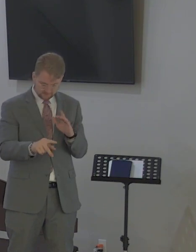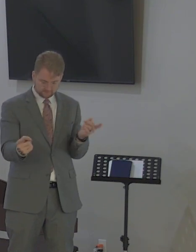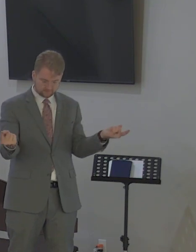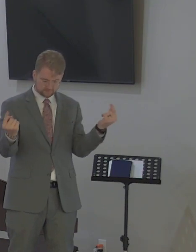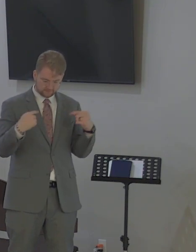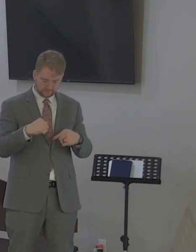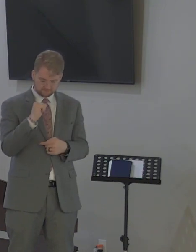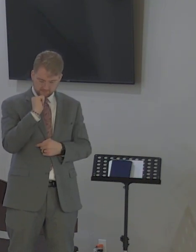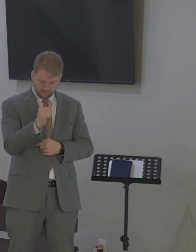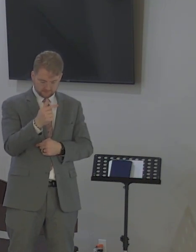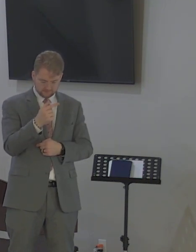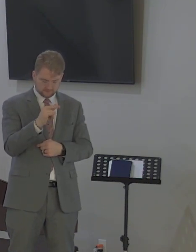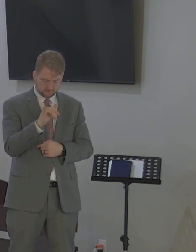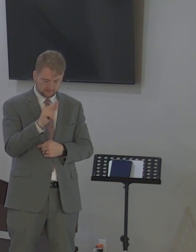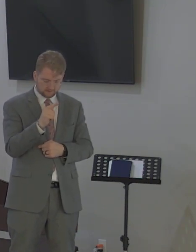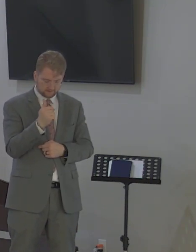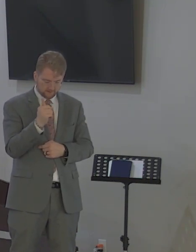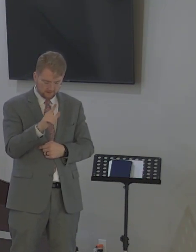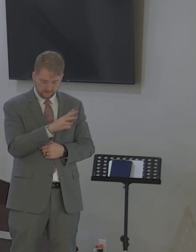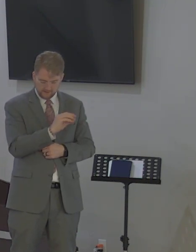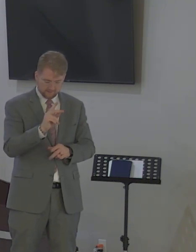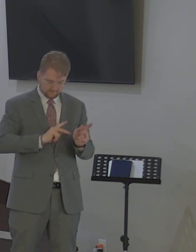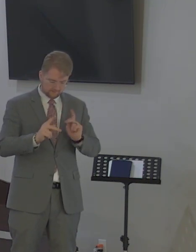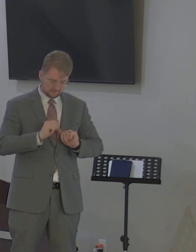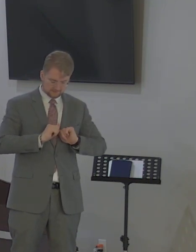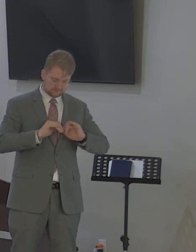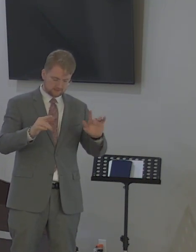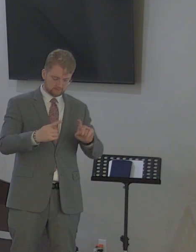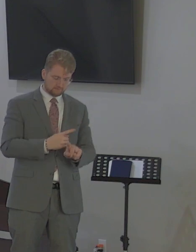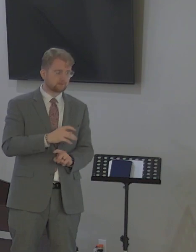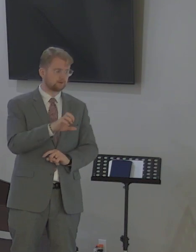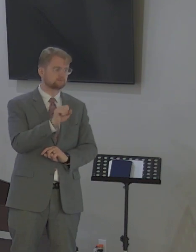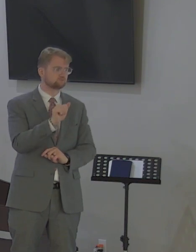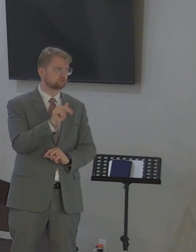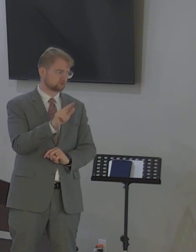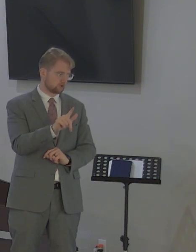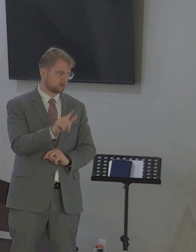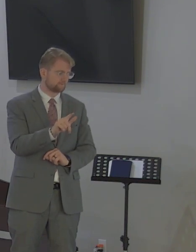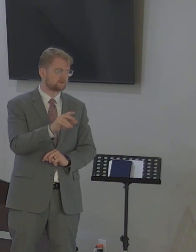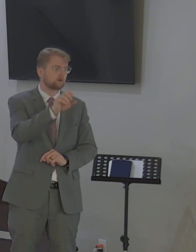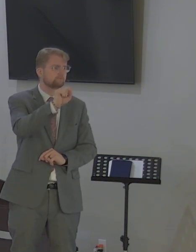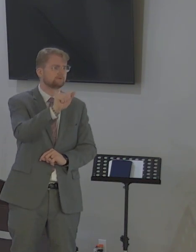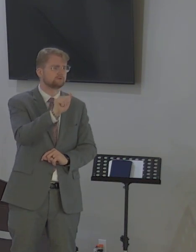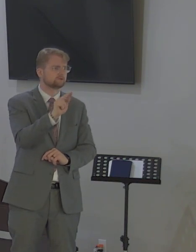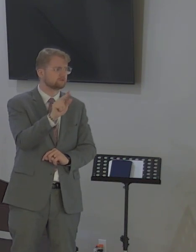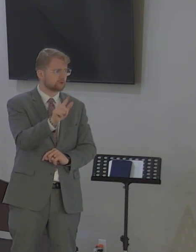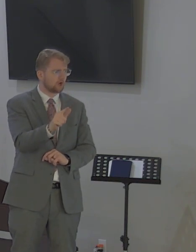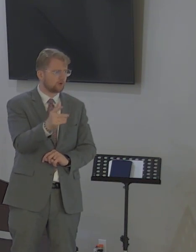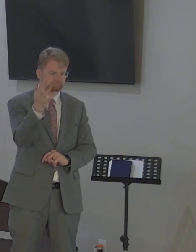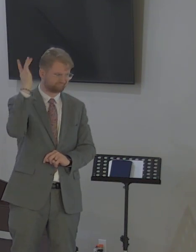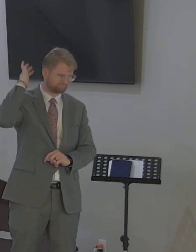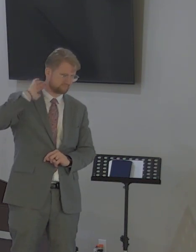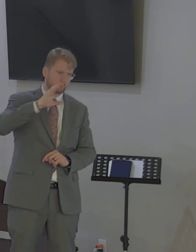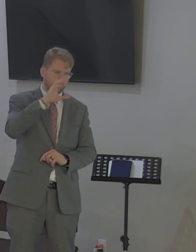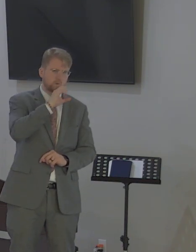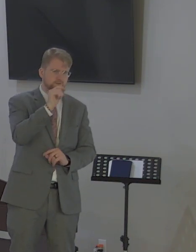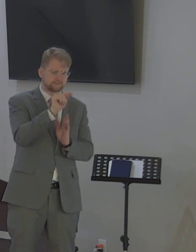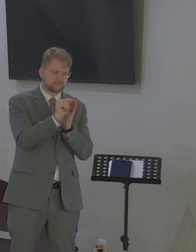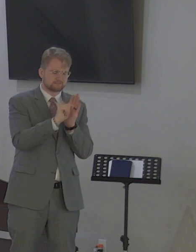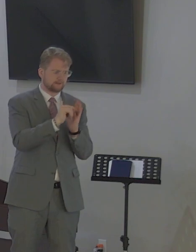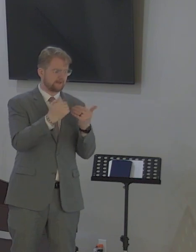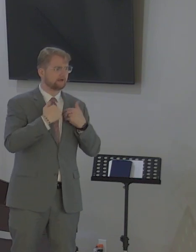to Gilgal, and the people were scattered from him. This is Saul. Saul's had a victory with the Philistines. He's supposed to make an offering,